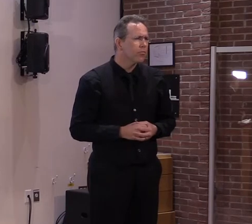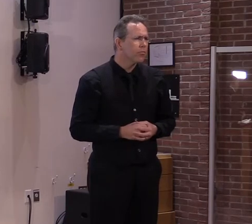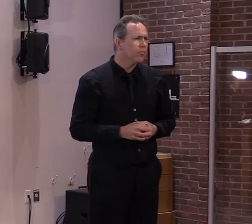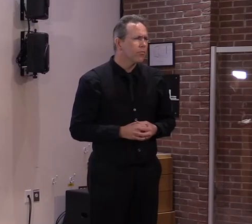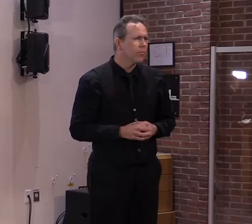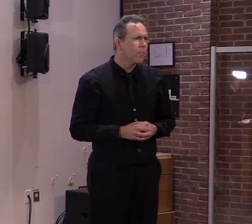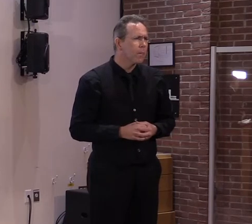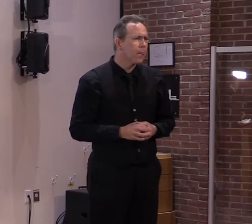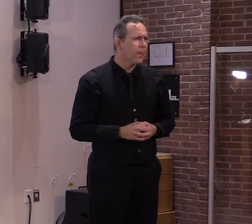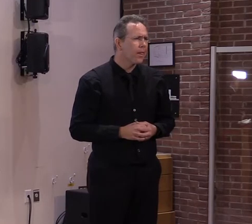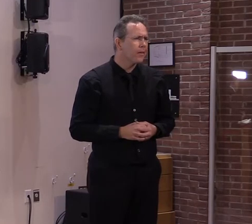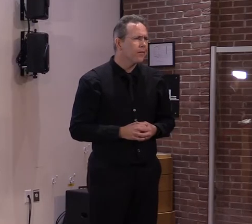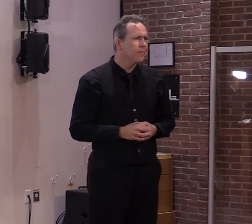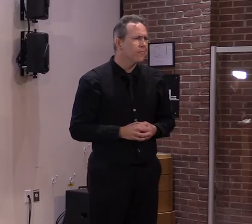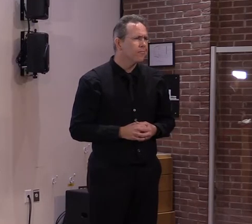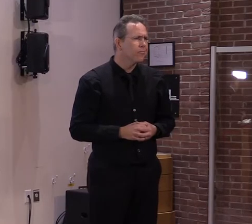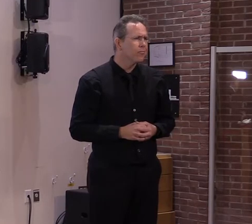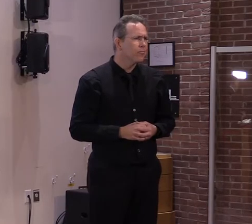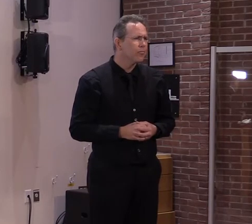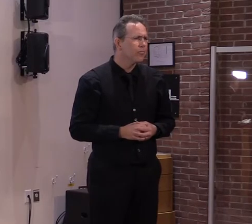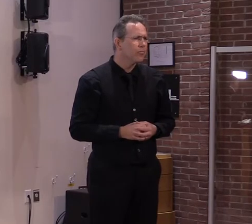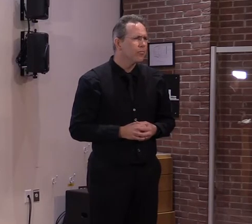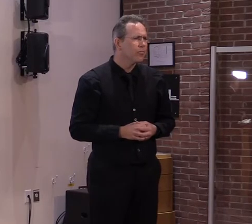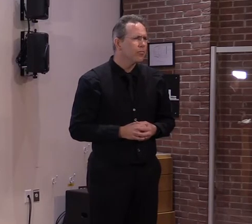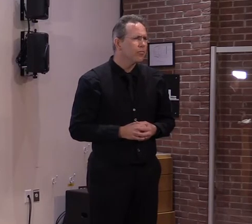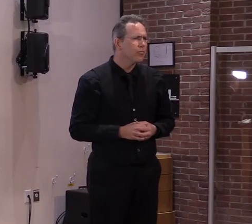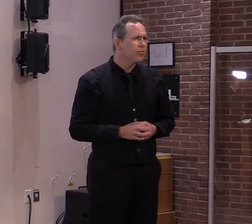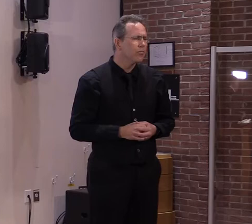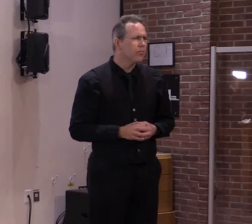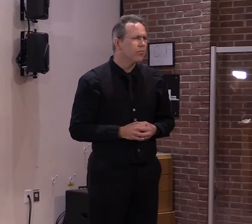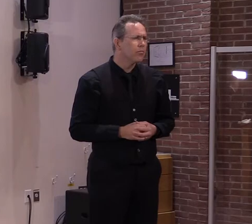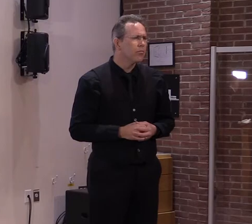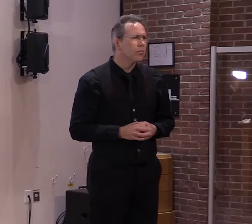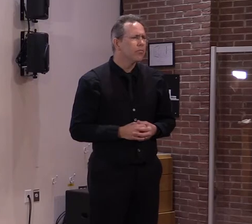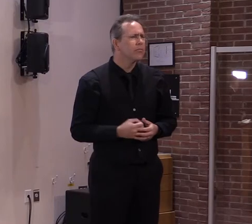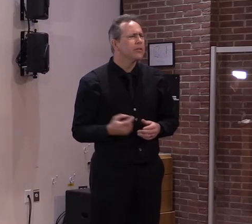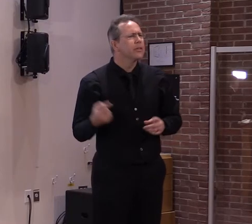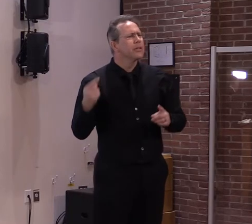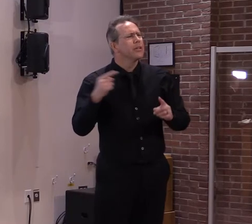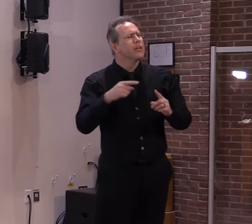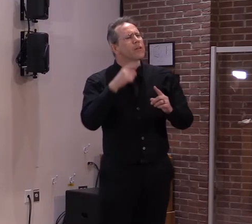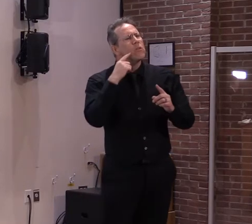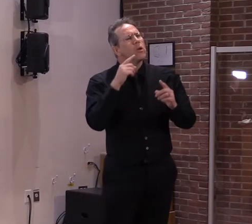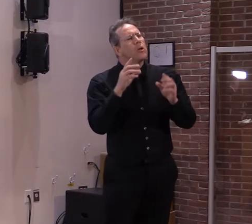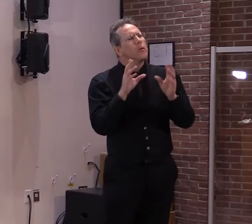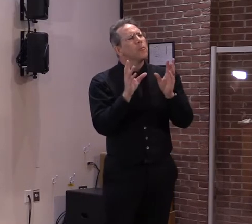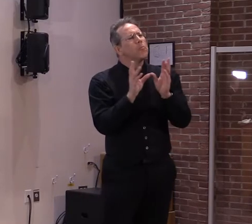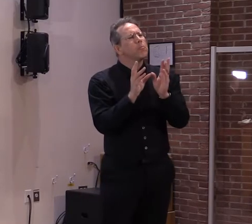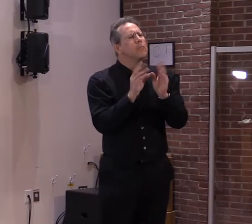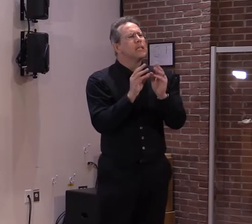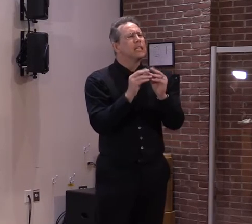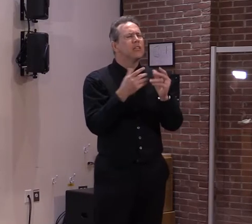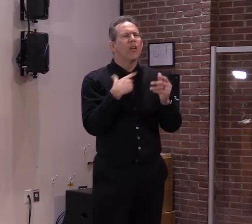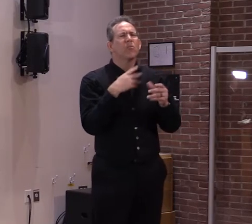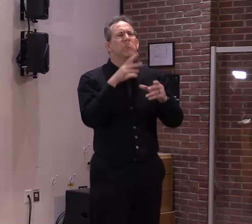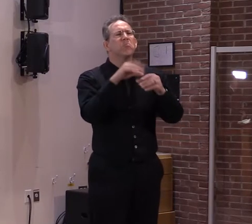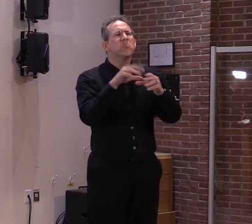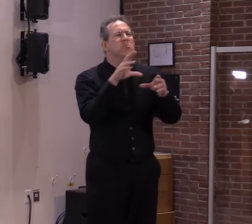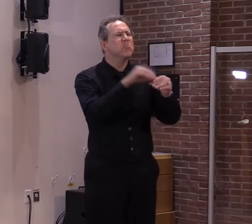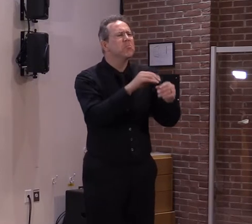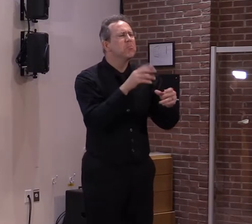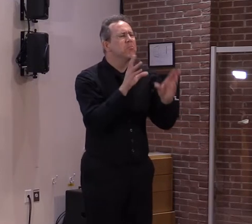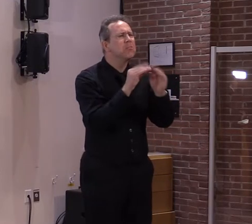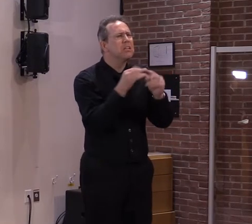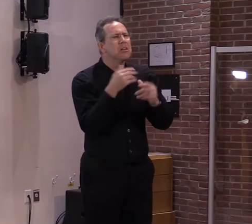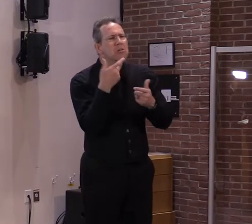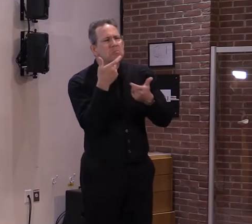supervisory meetings, and so on, and they're having a conversation about whether they should be should